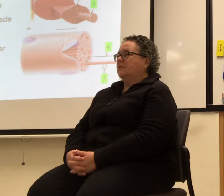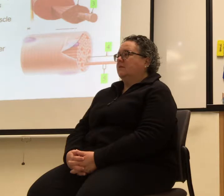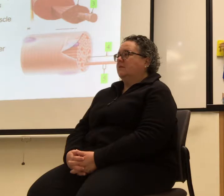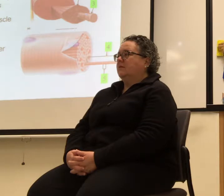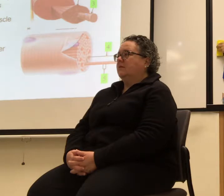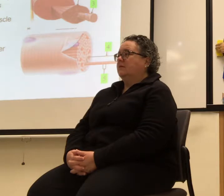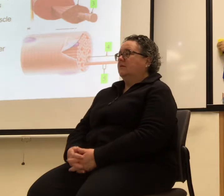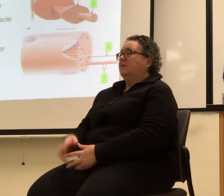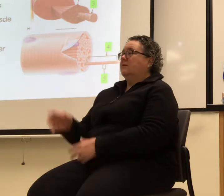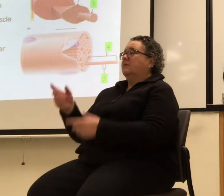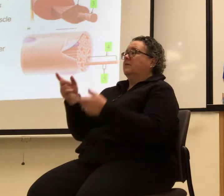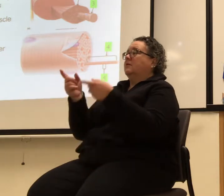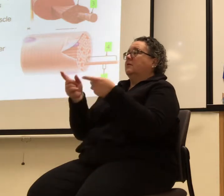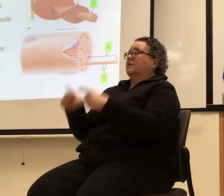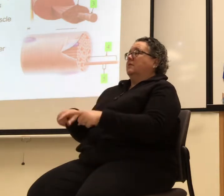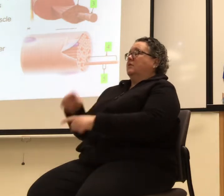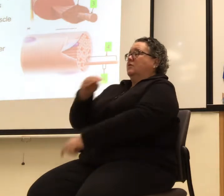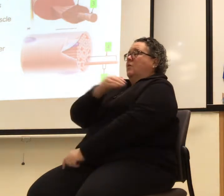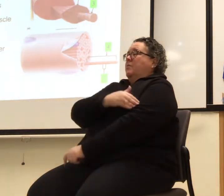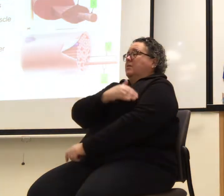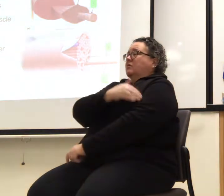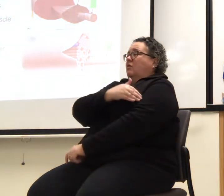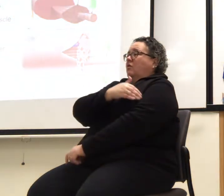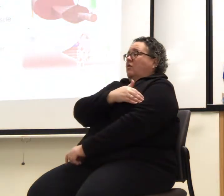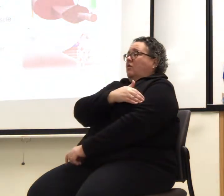So when muscle is